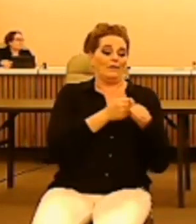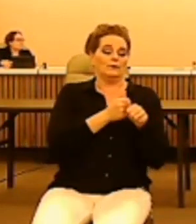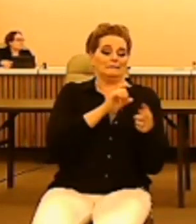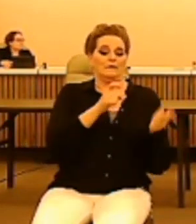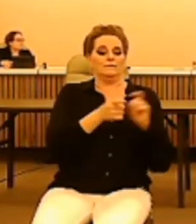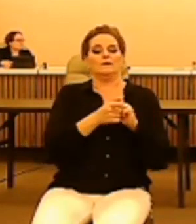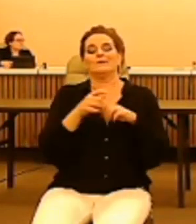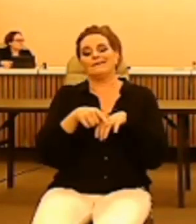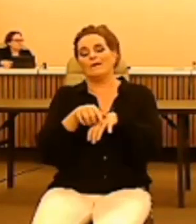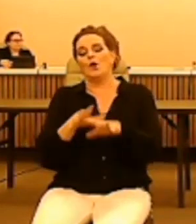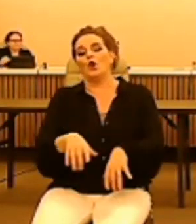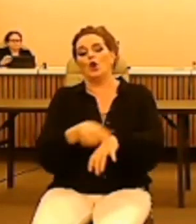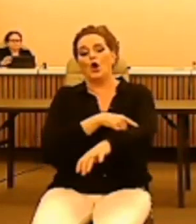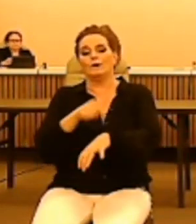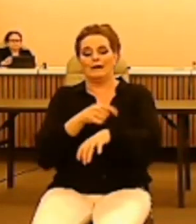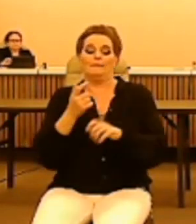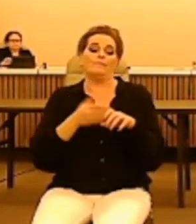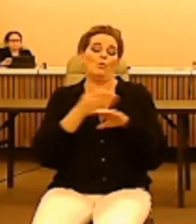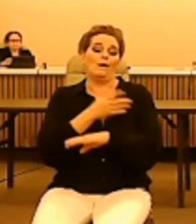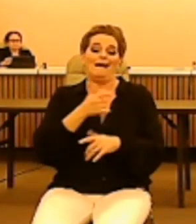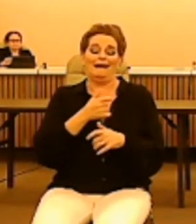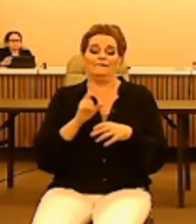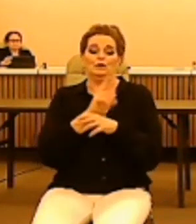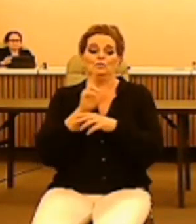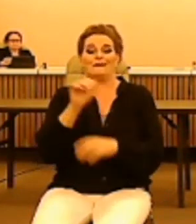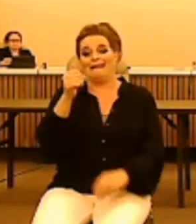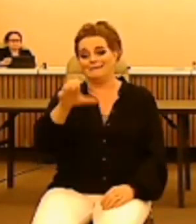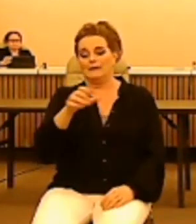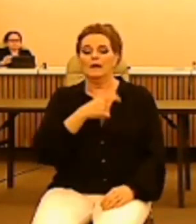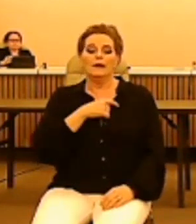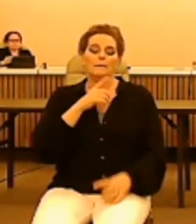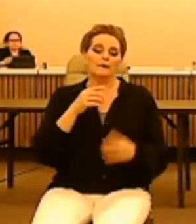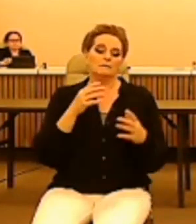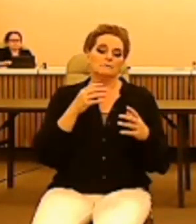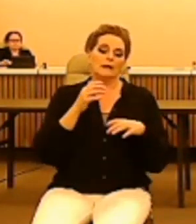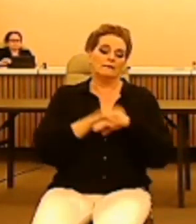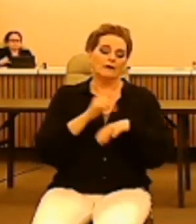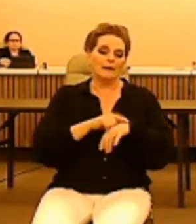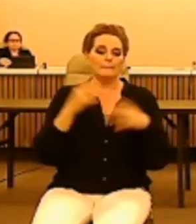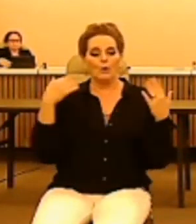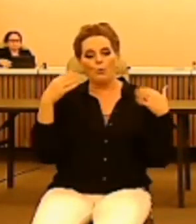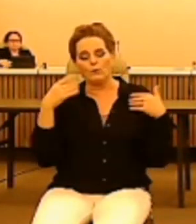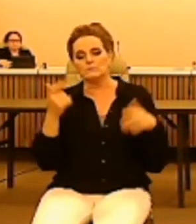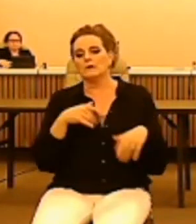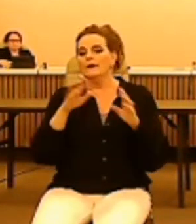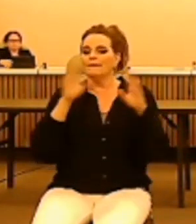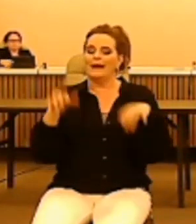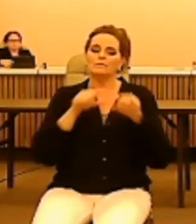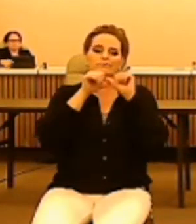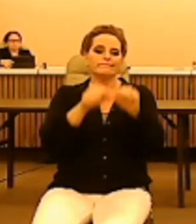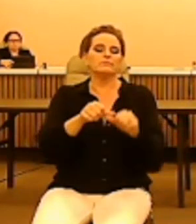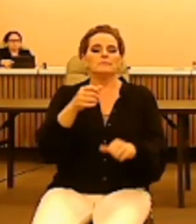long time before we ever have to put on air conditioning, because when it cools down at night, you know, basically the house maintains